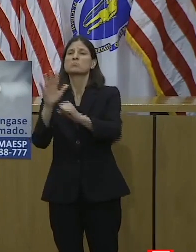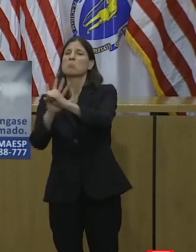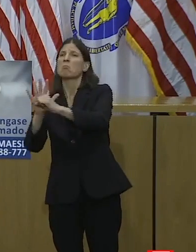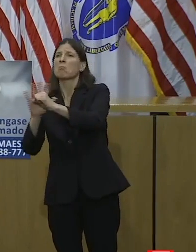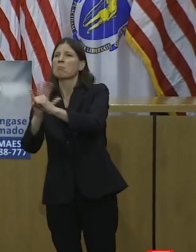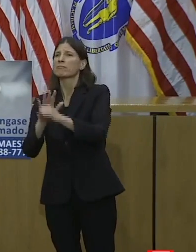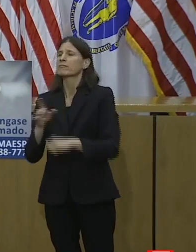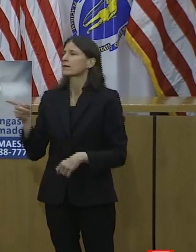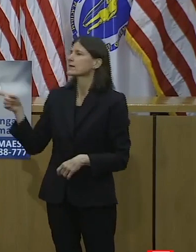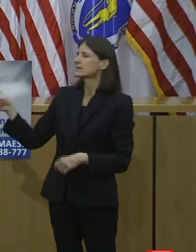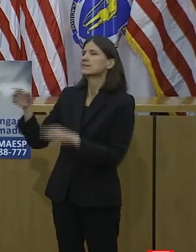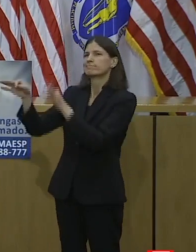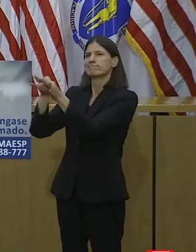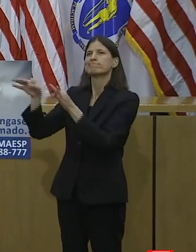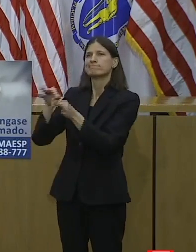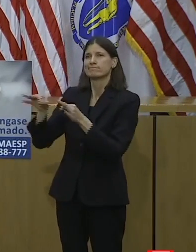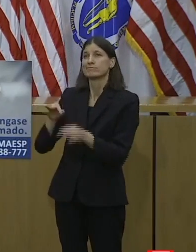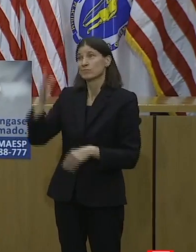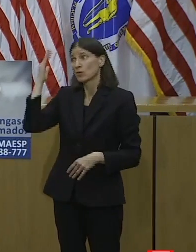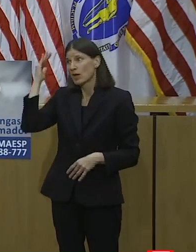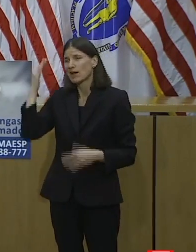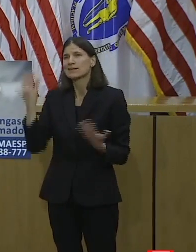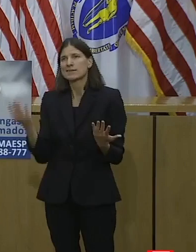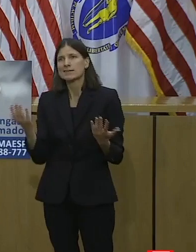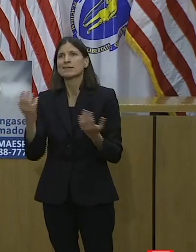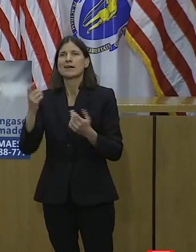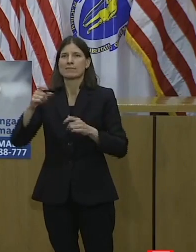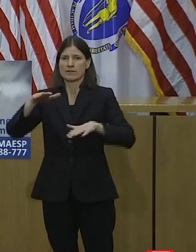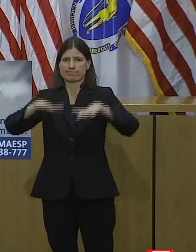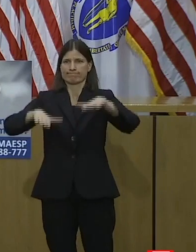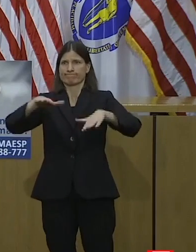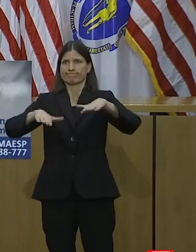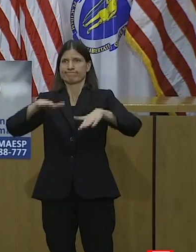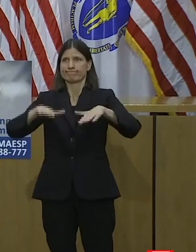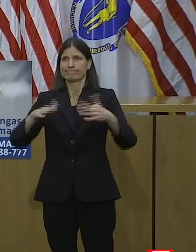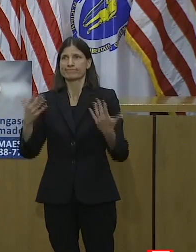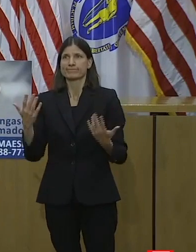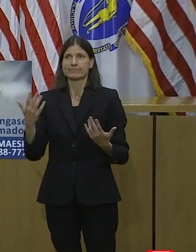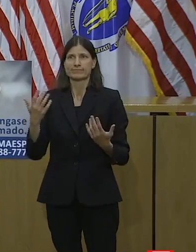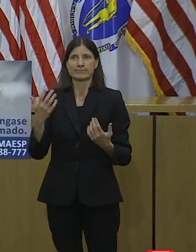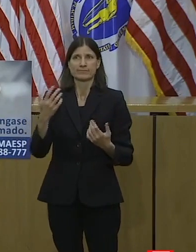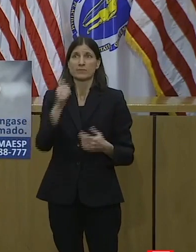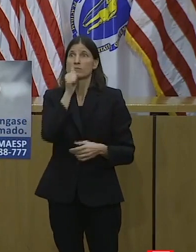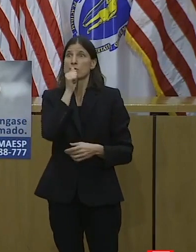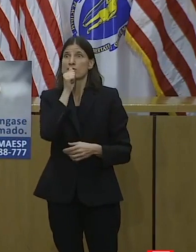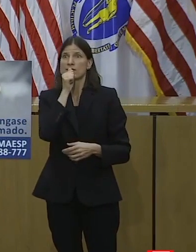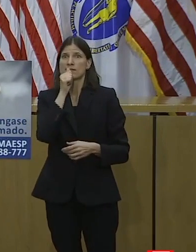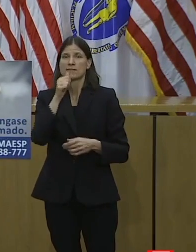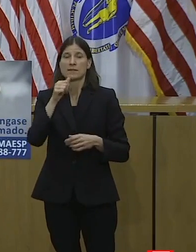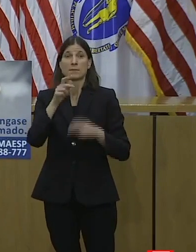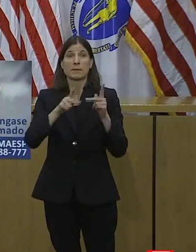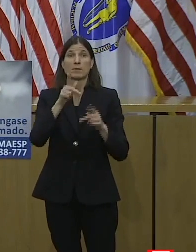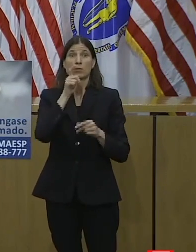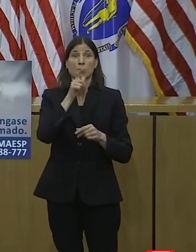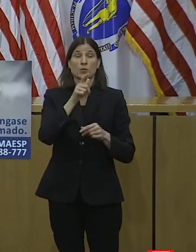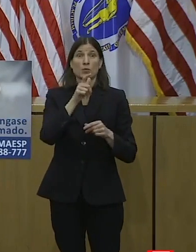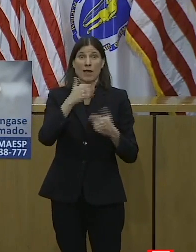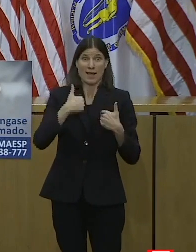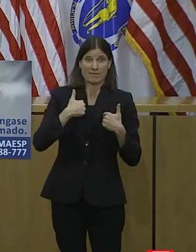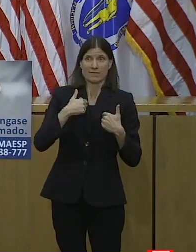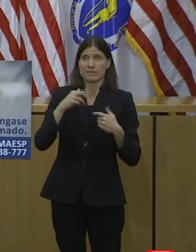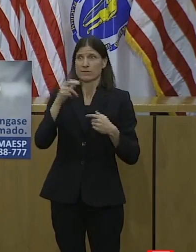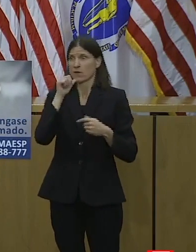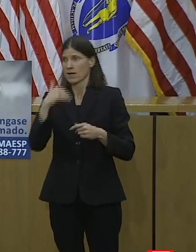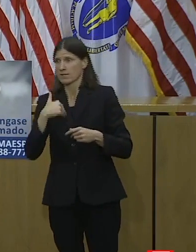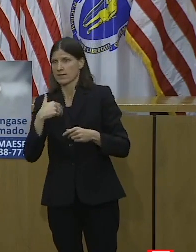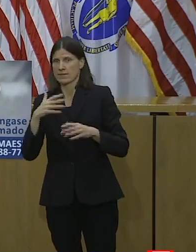and clearly we have so many cases in Massachusetts that as long as we stay true to sort of the principle of